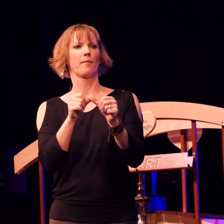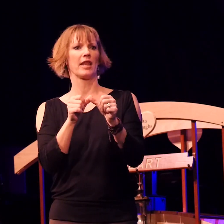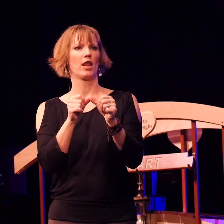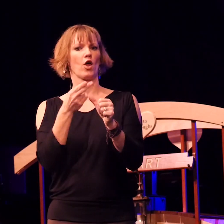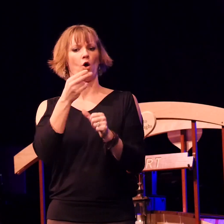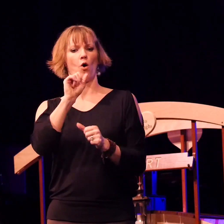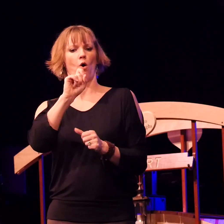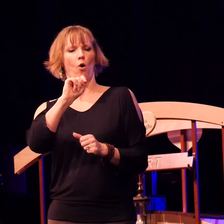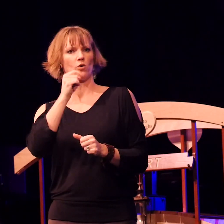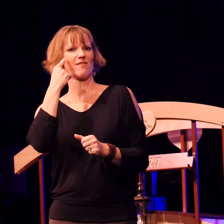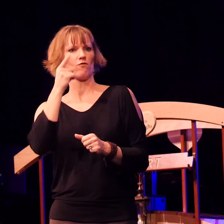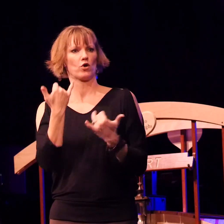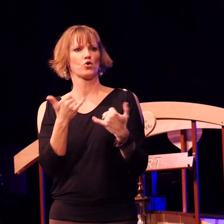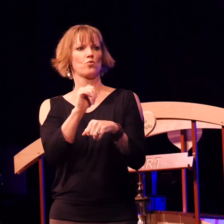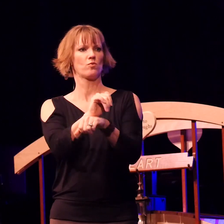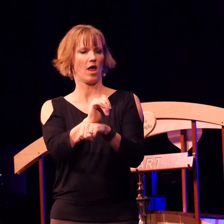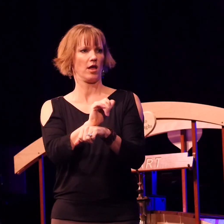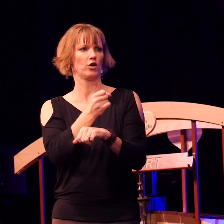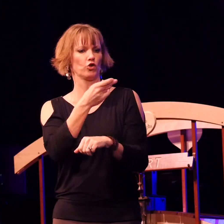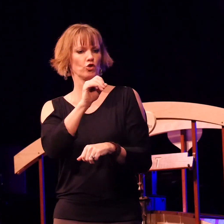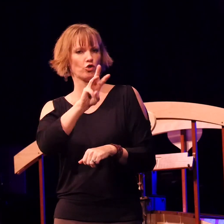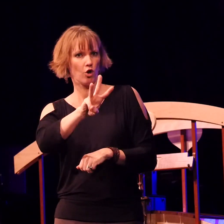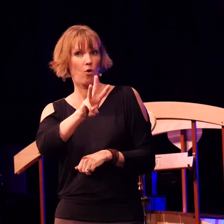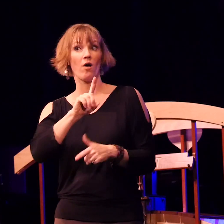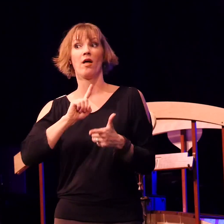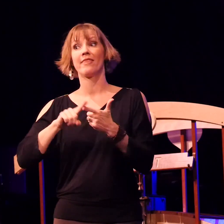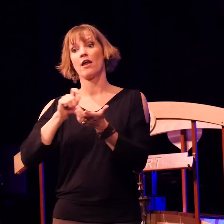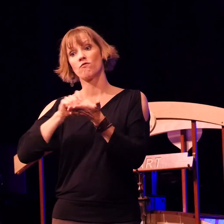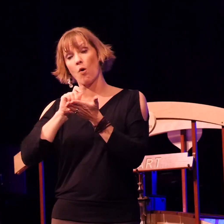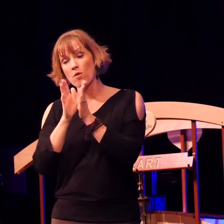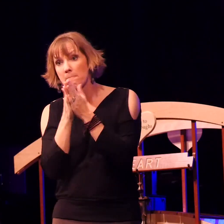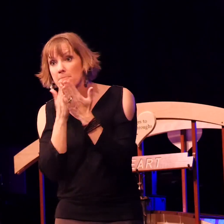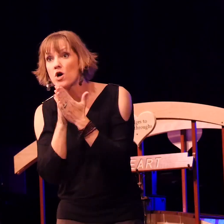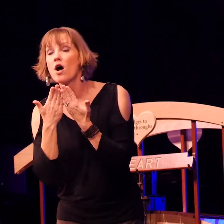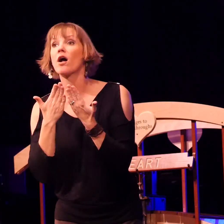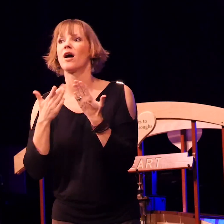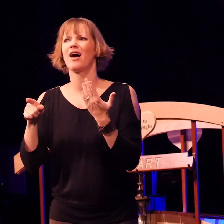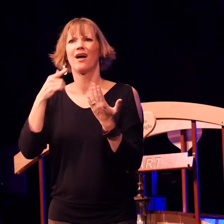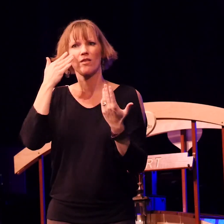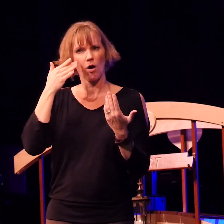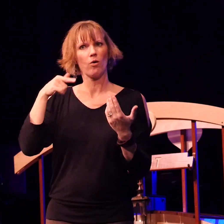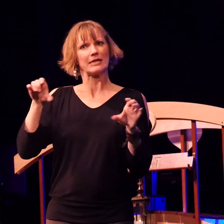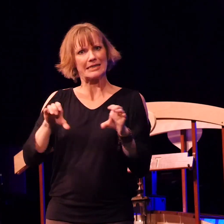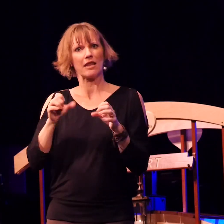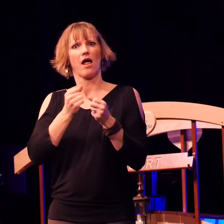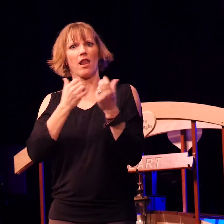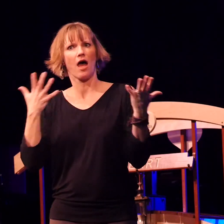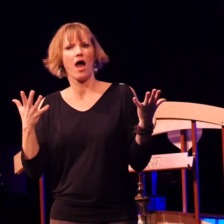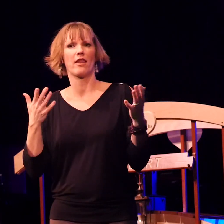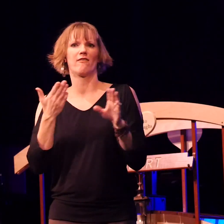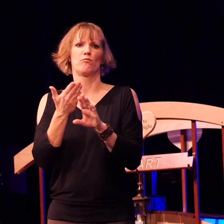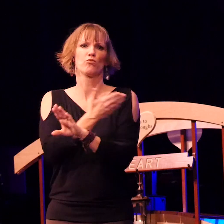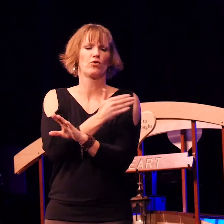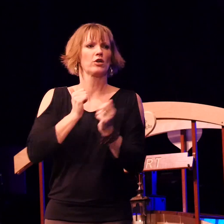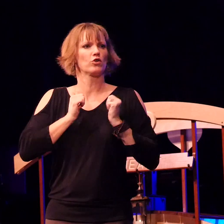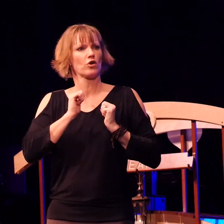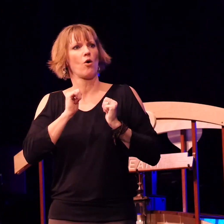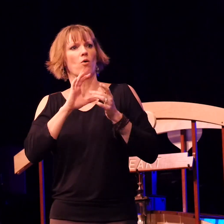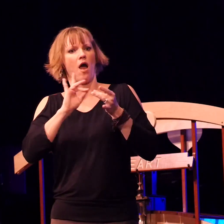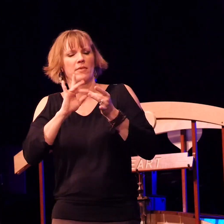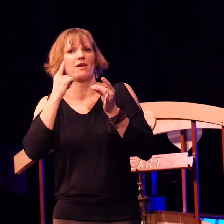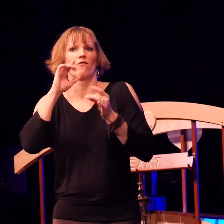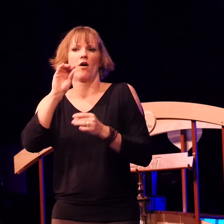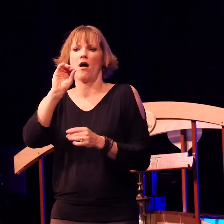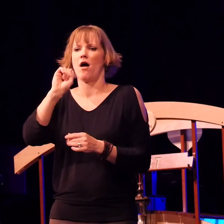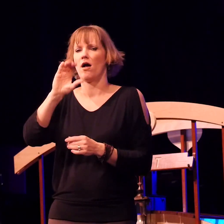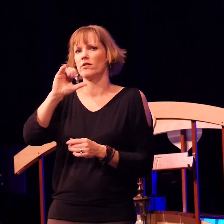for The Tonight Show. And then she wrote a book, and as you know, she did some of the pre-show commentaries for the Oscars and the